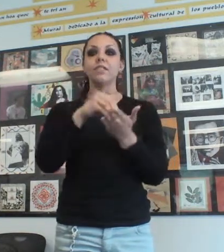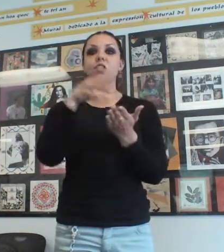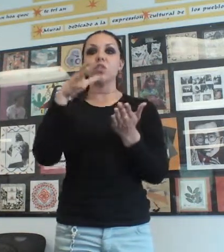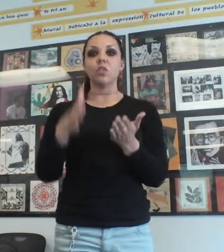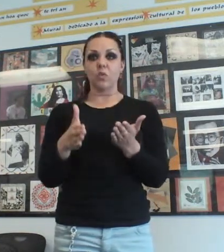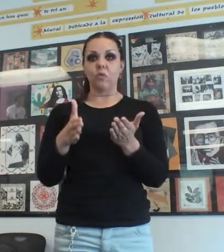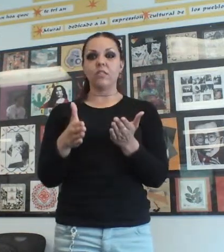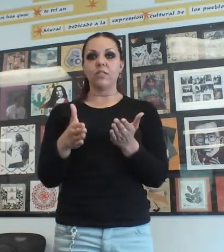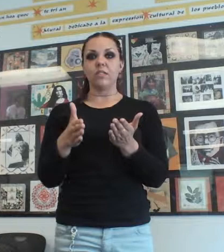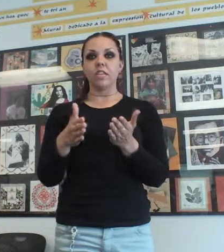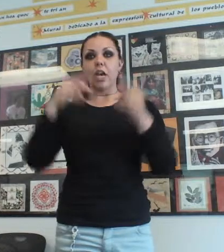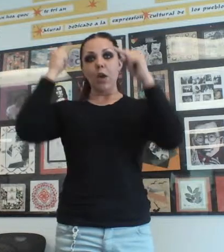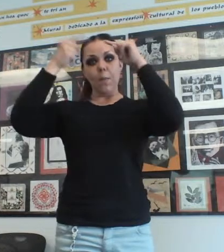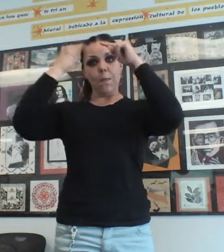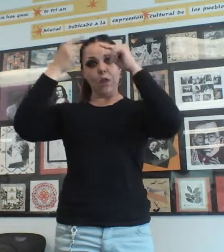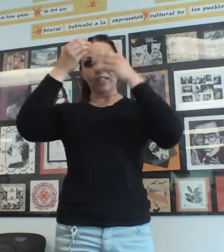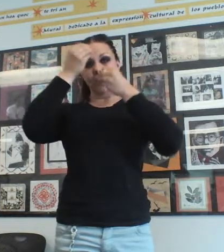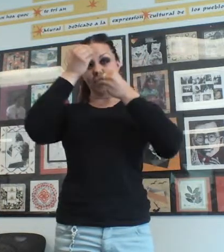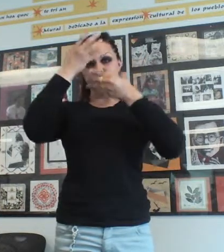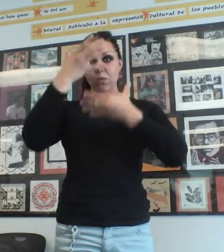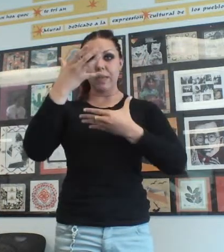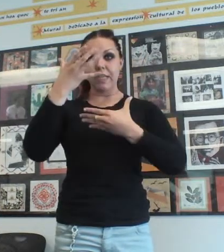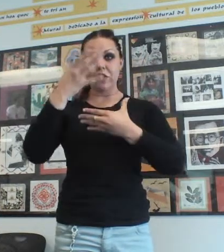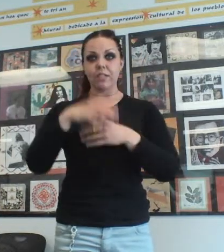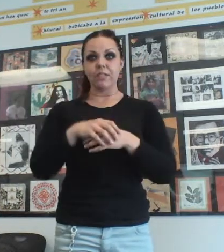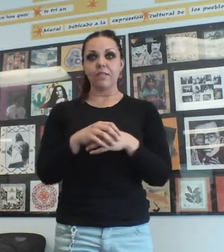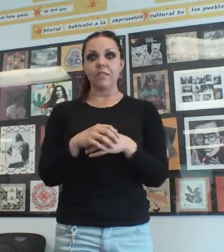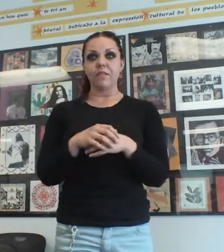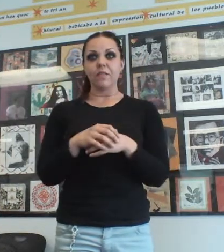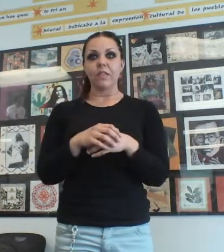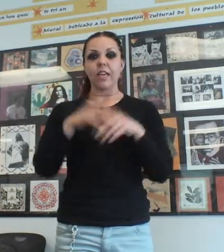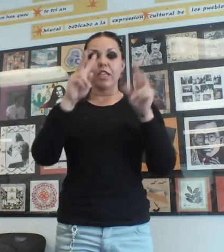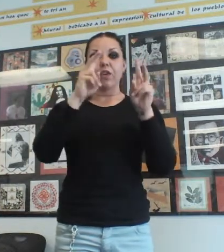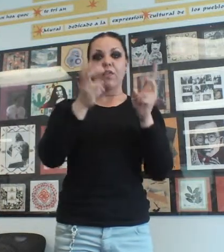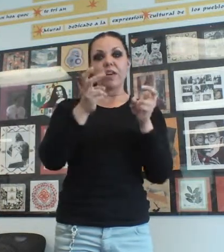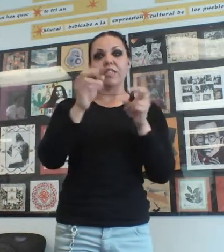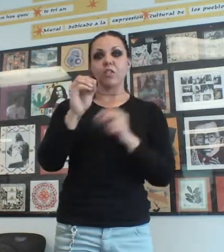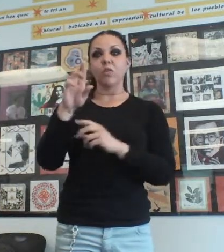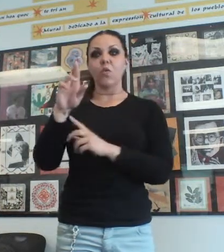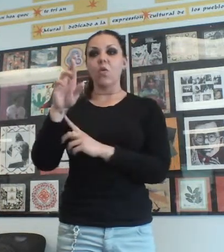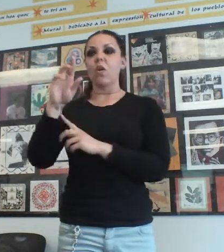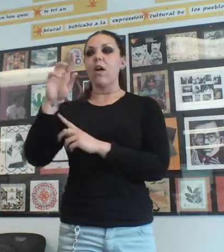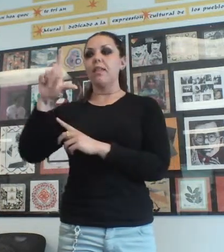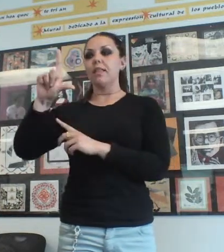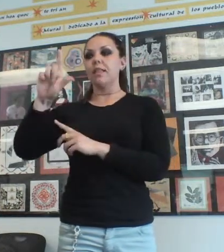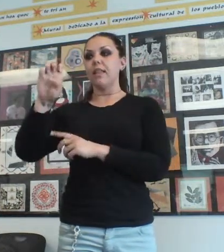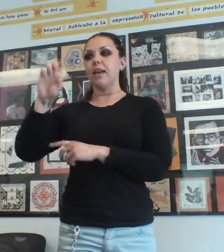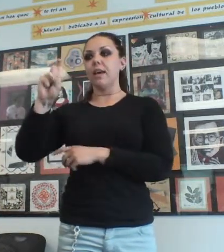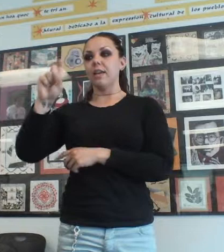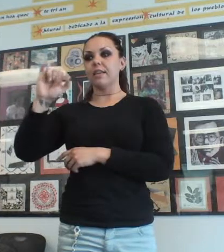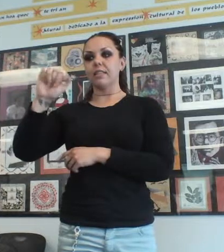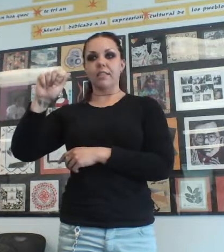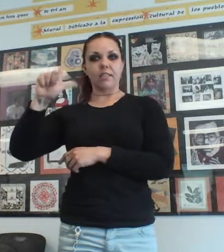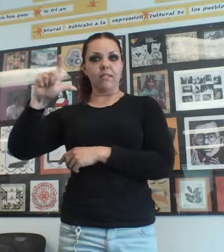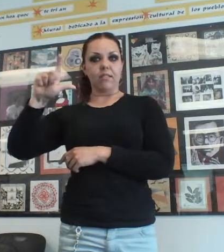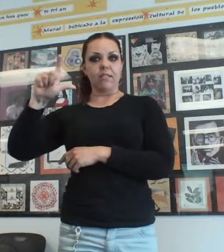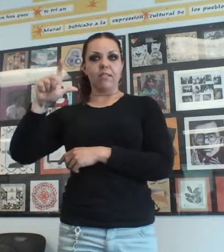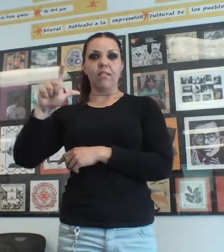process information at the phrasal or the lexical level. So a speaker is speaking, and this is what I